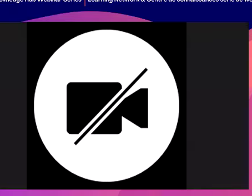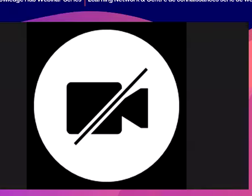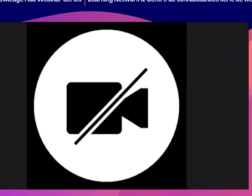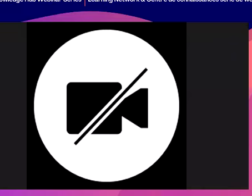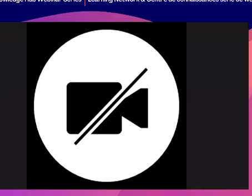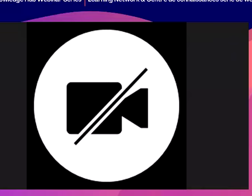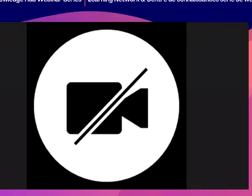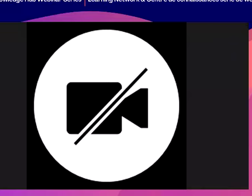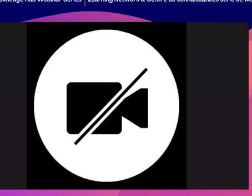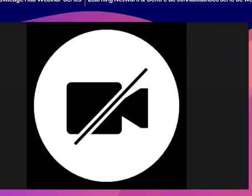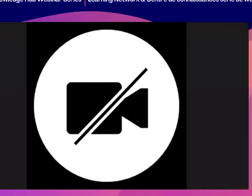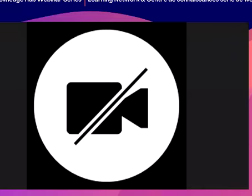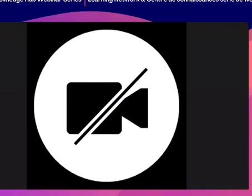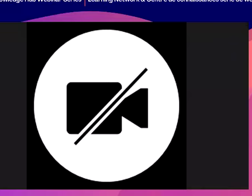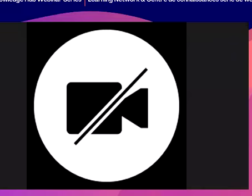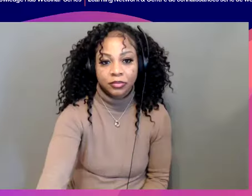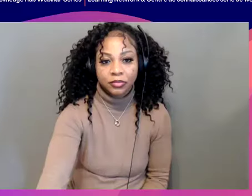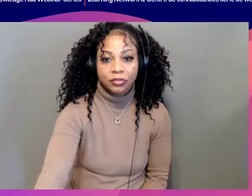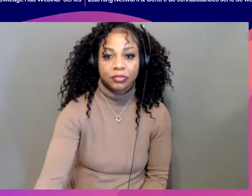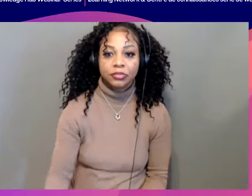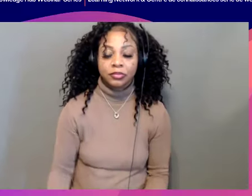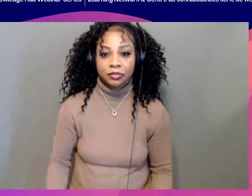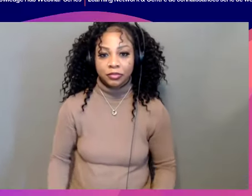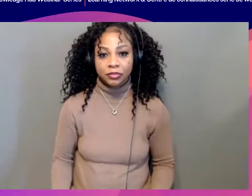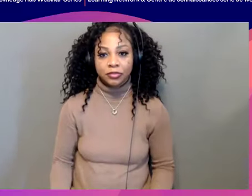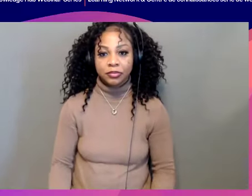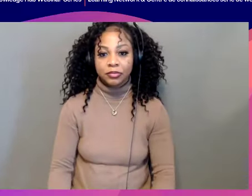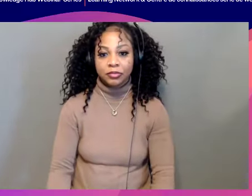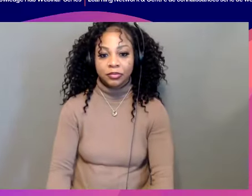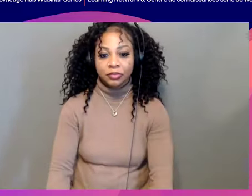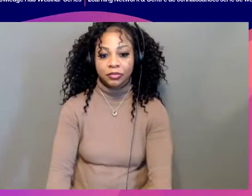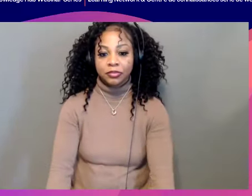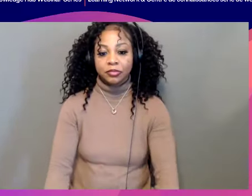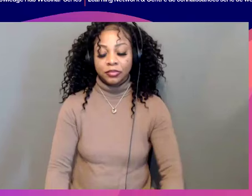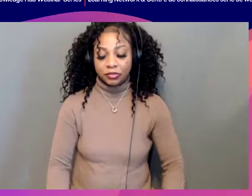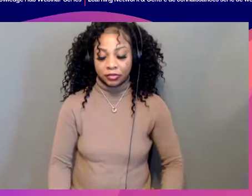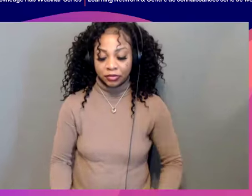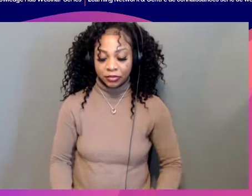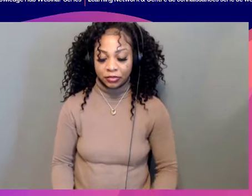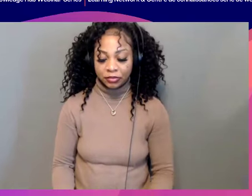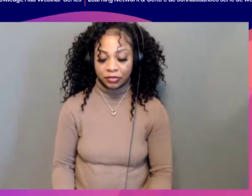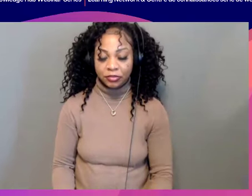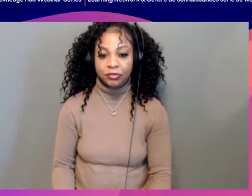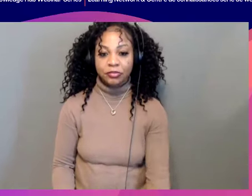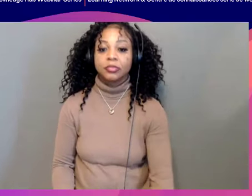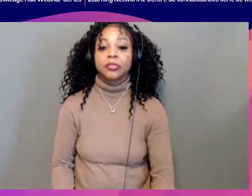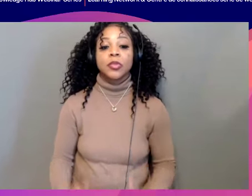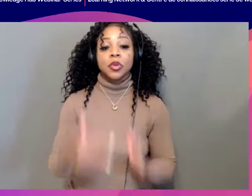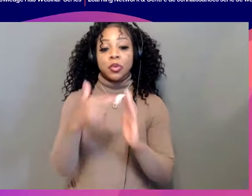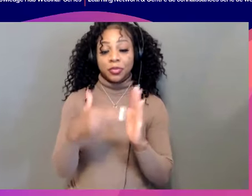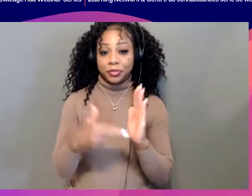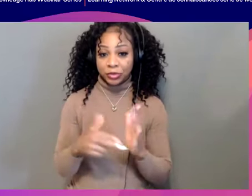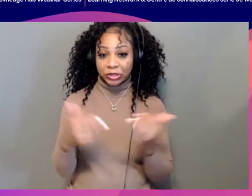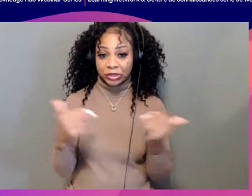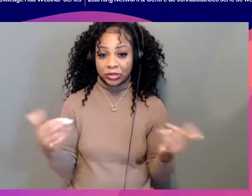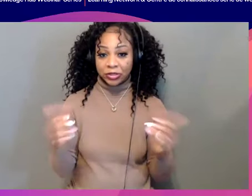Sabri, would you like to share? Yes, sure. So we just want to share that the registration is now open